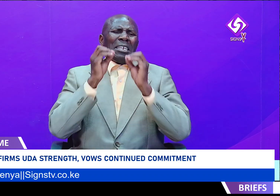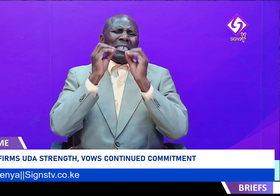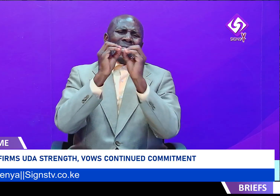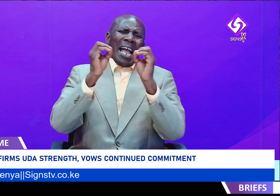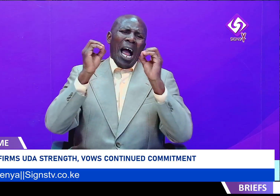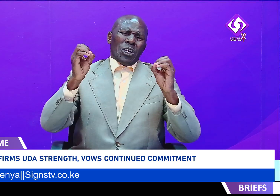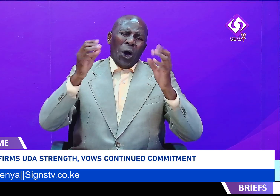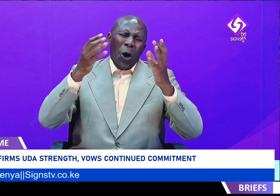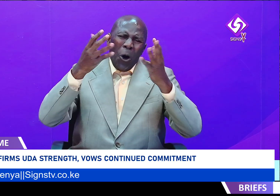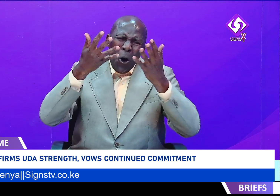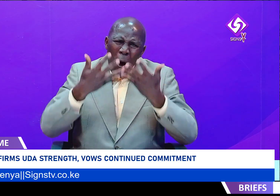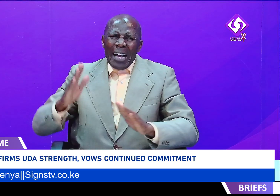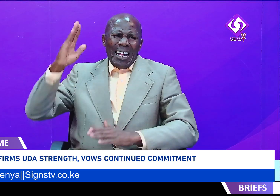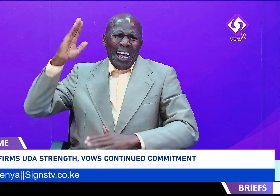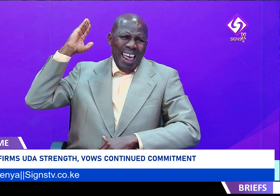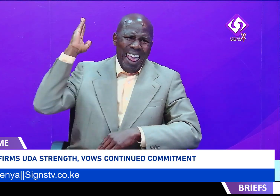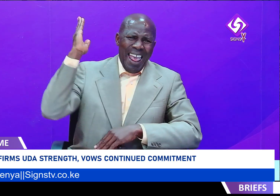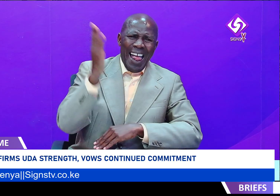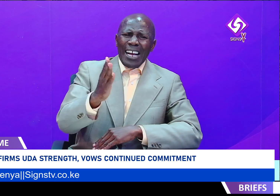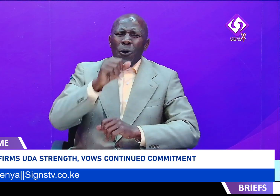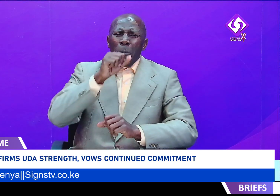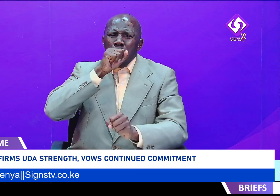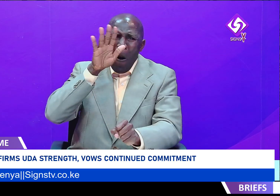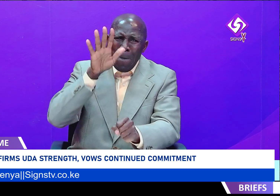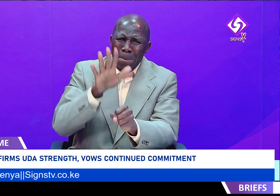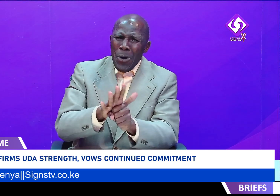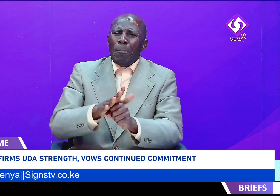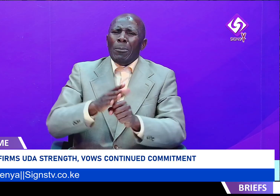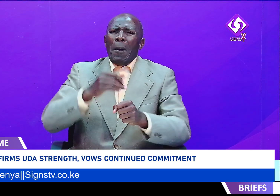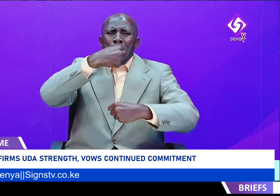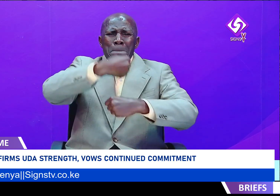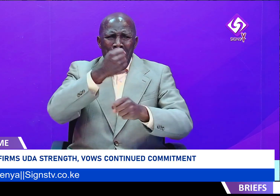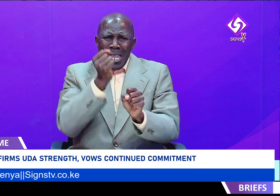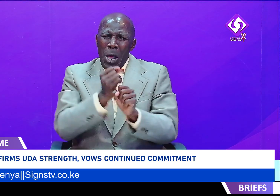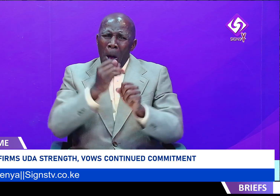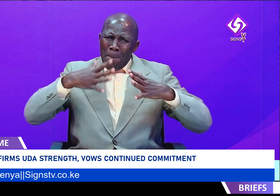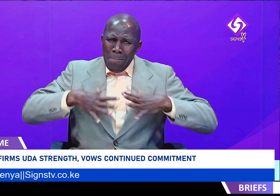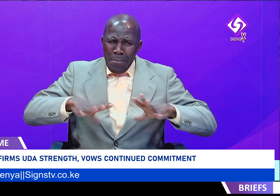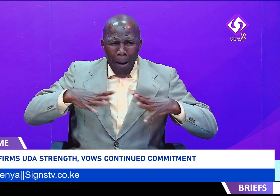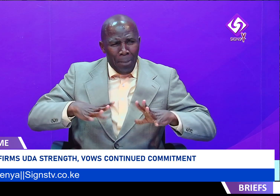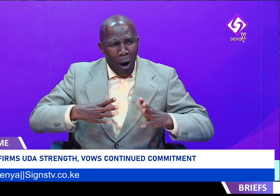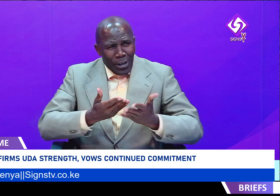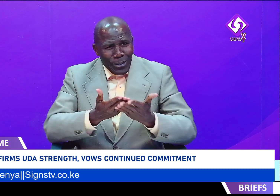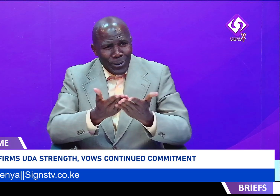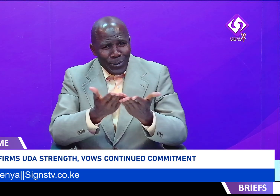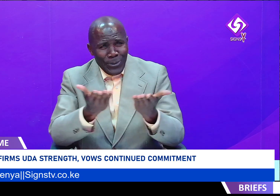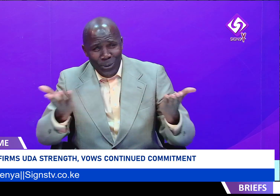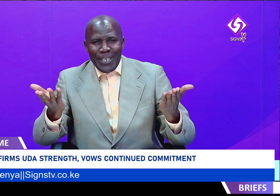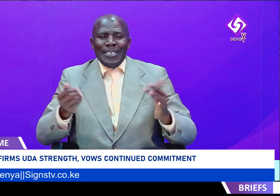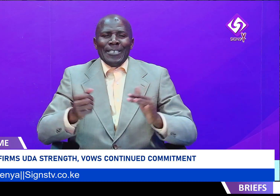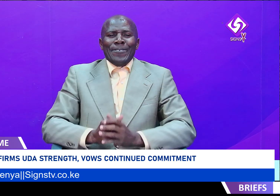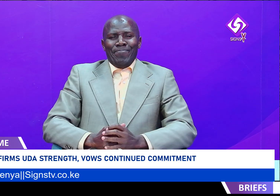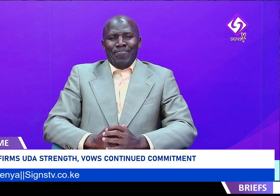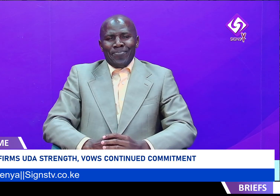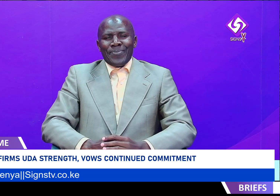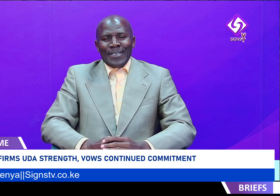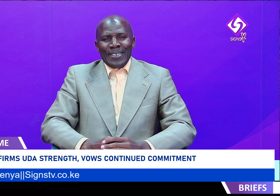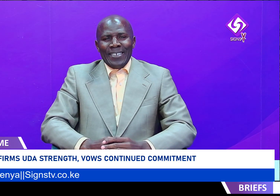He dismissed any notion that the party has strayed from its agenda,